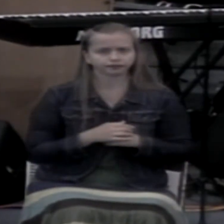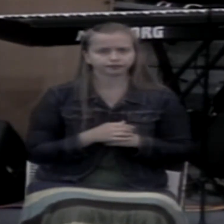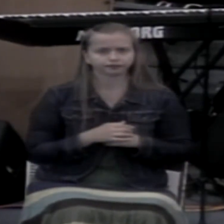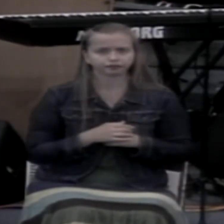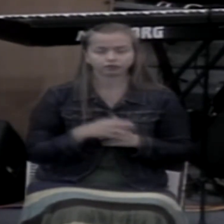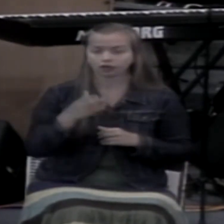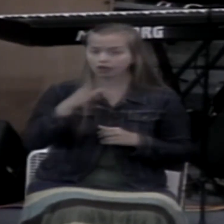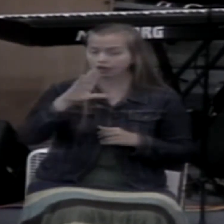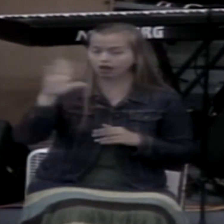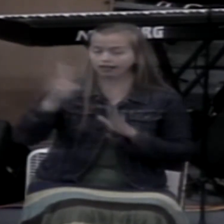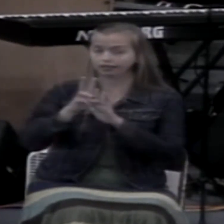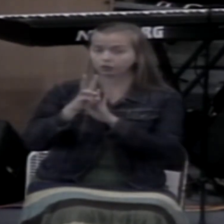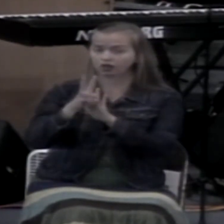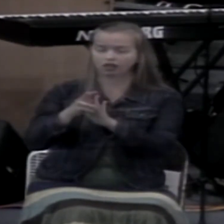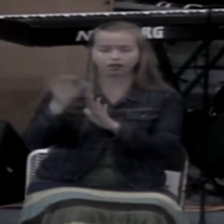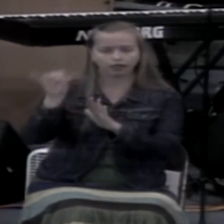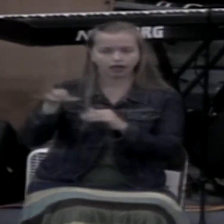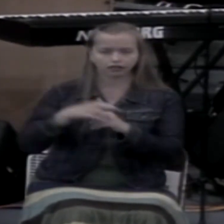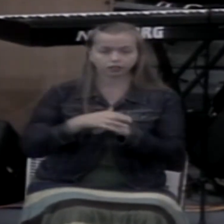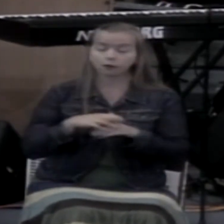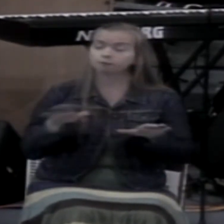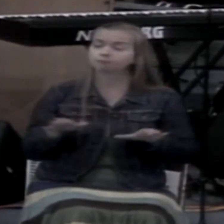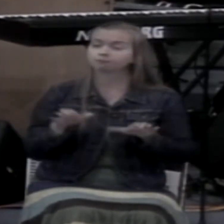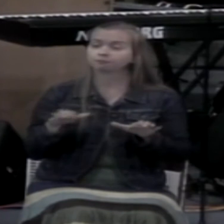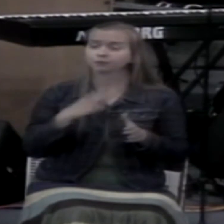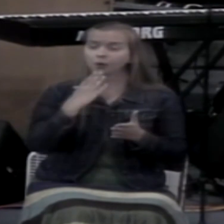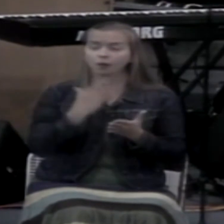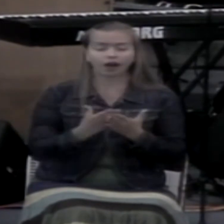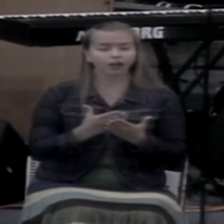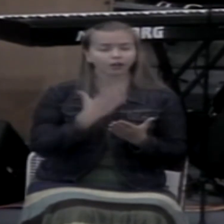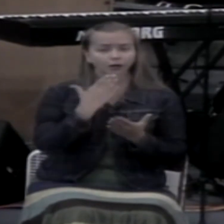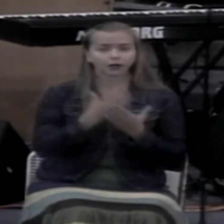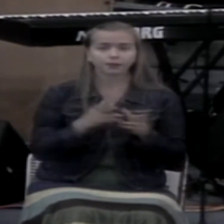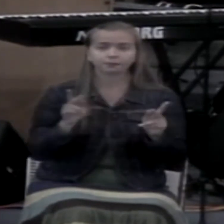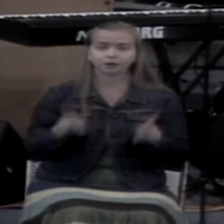Now, Jesus Christ came down to the earth to teach us how